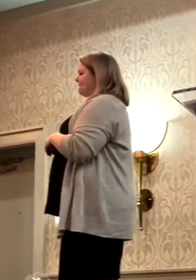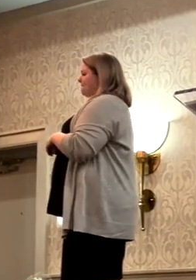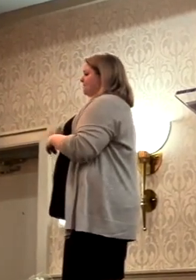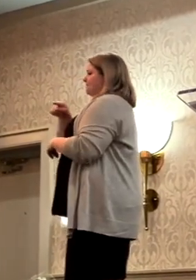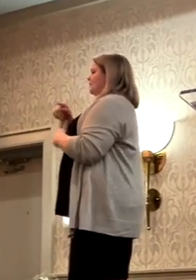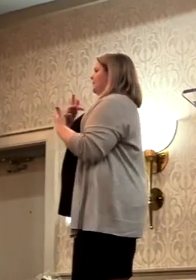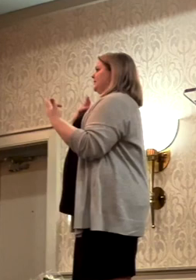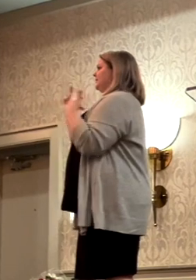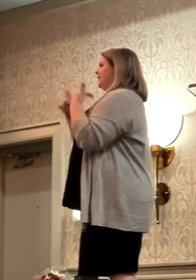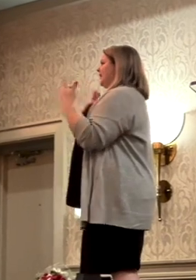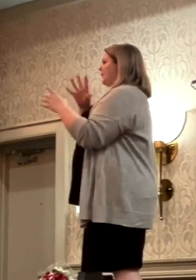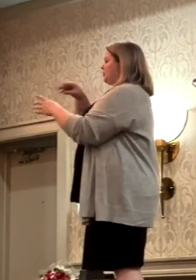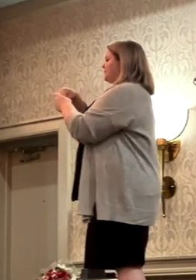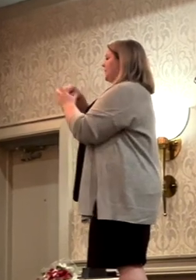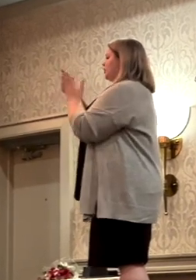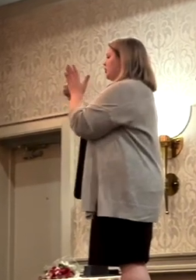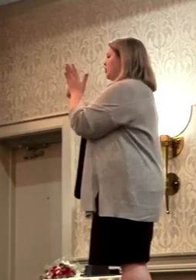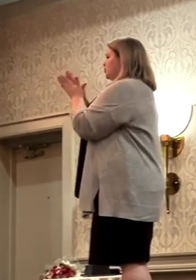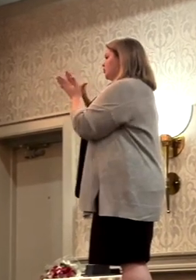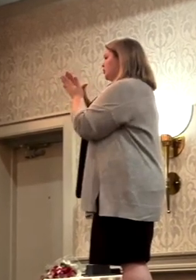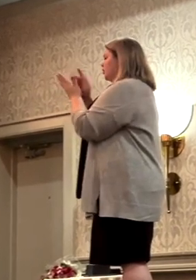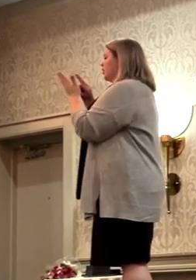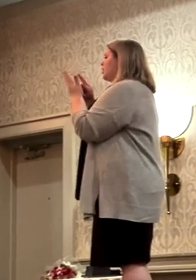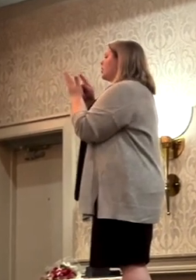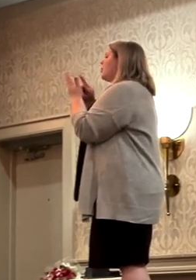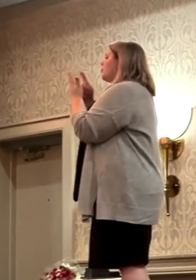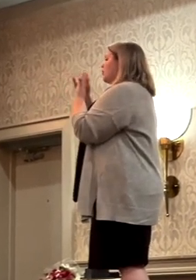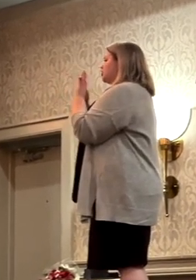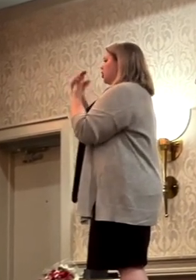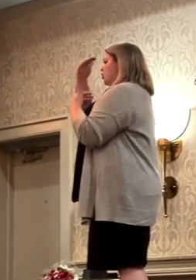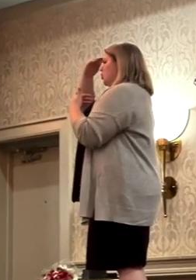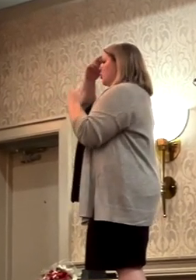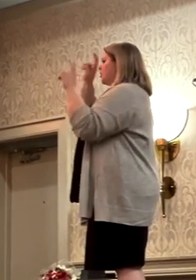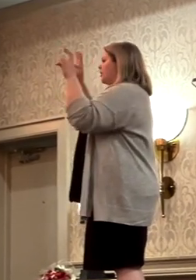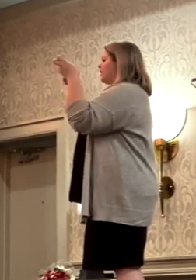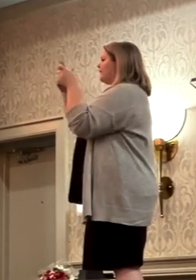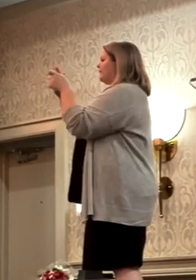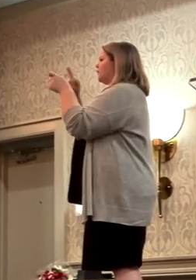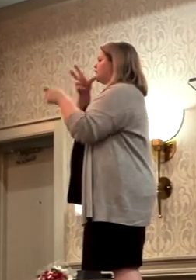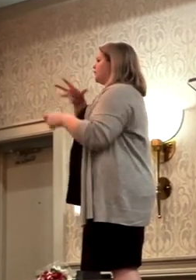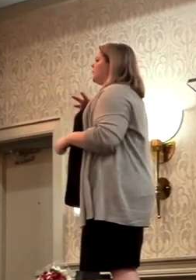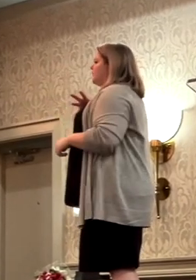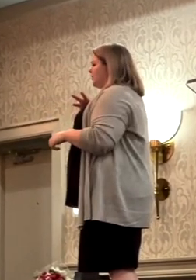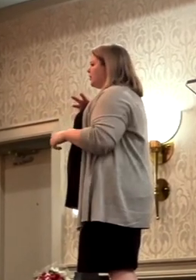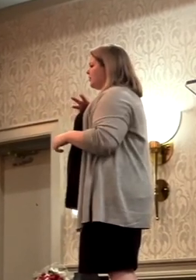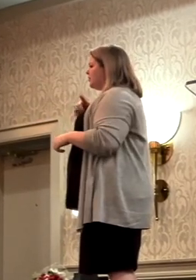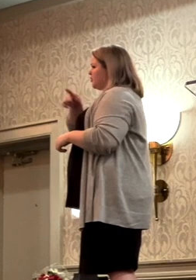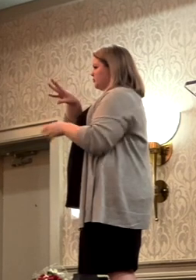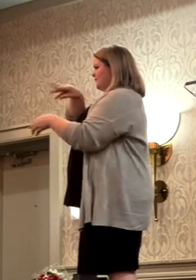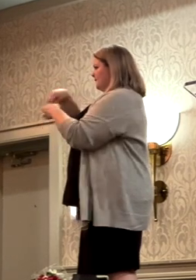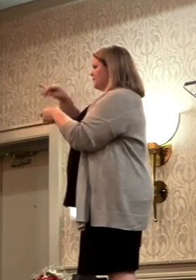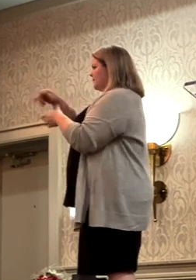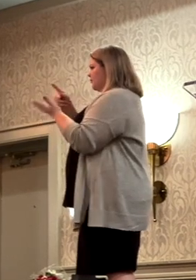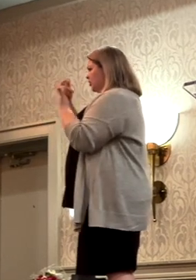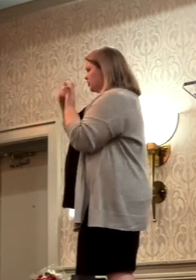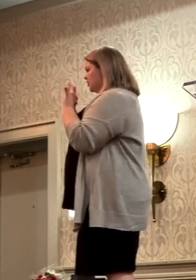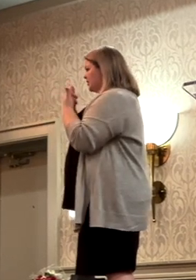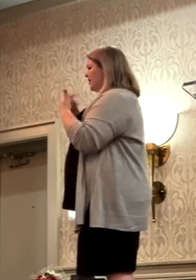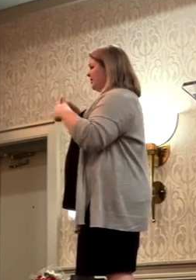law school's project known as the First Women. And this inspiring Woman in Robes